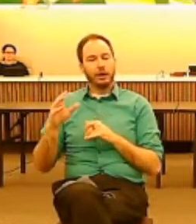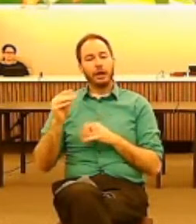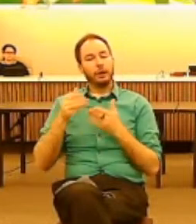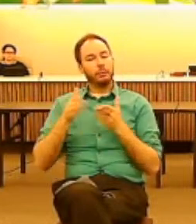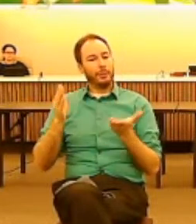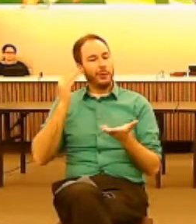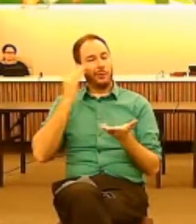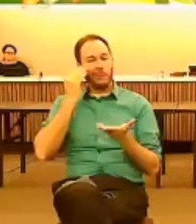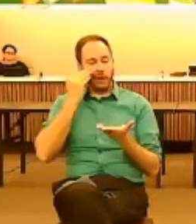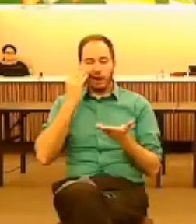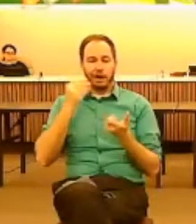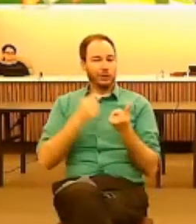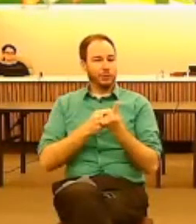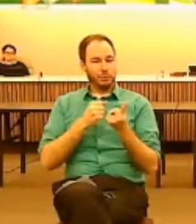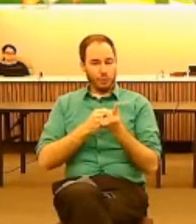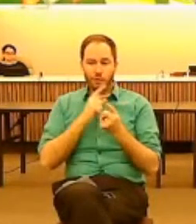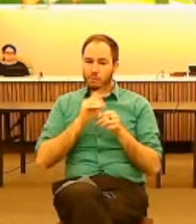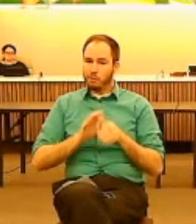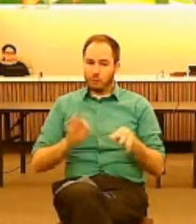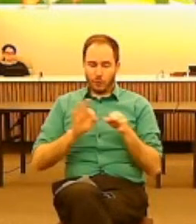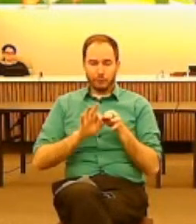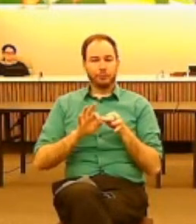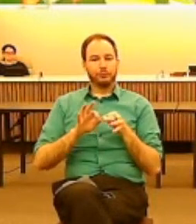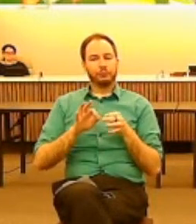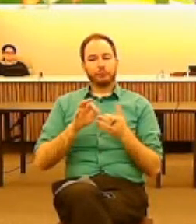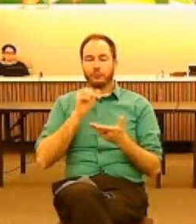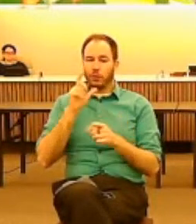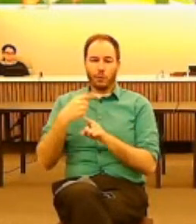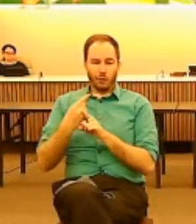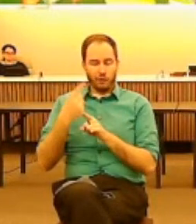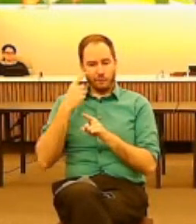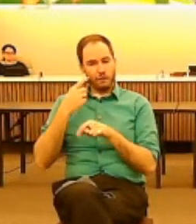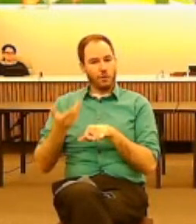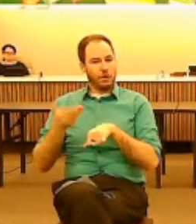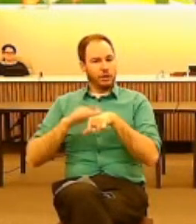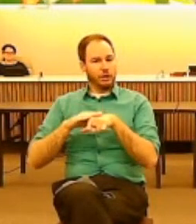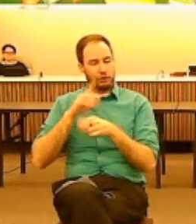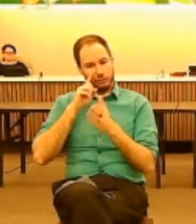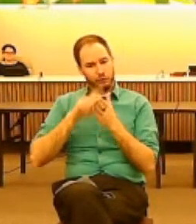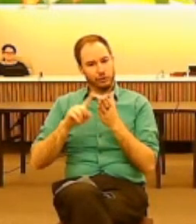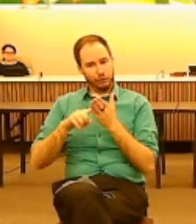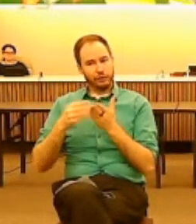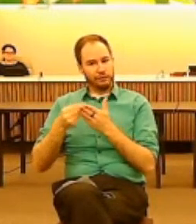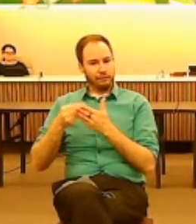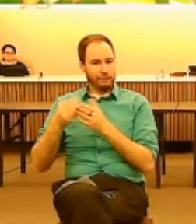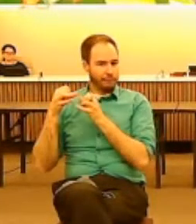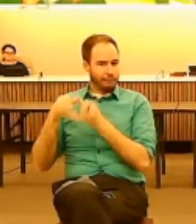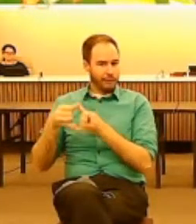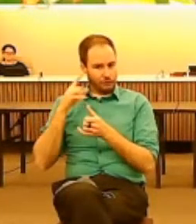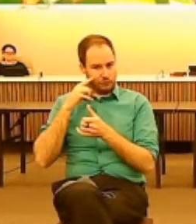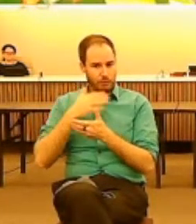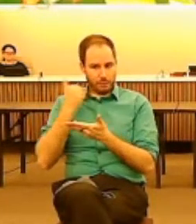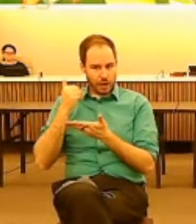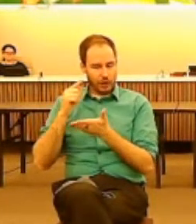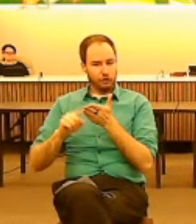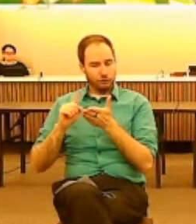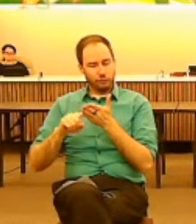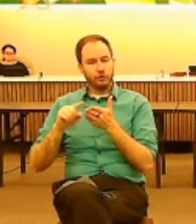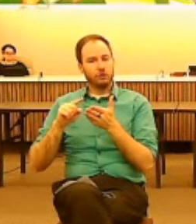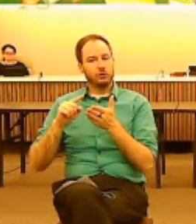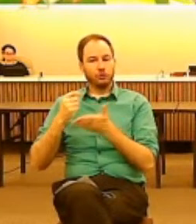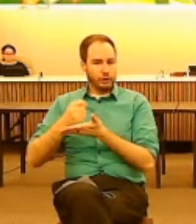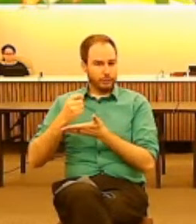public awareness and support is important, not just for increased research funding to find better treatments and better methods of